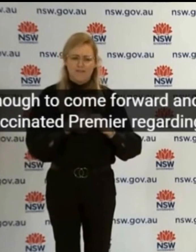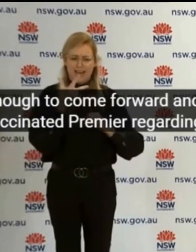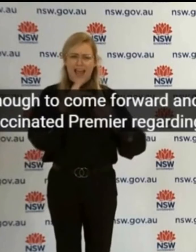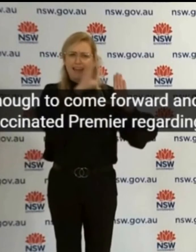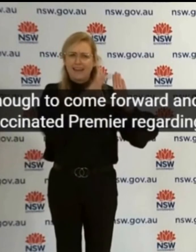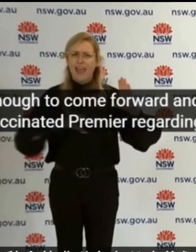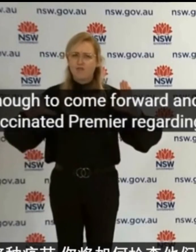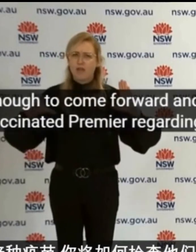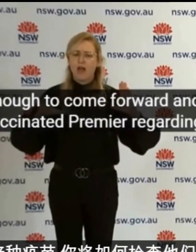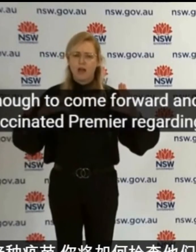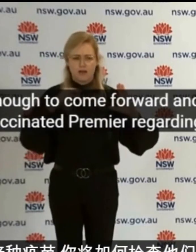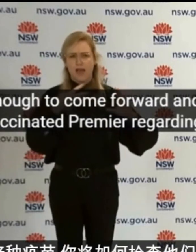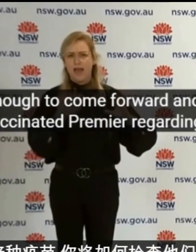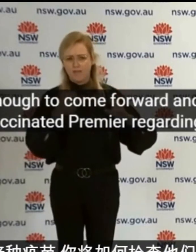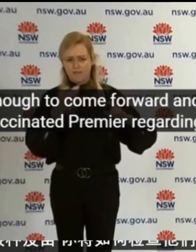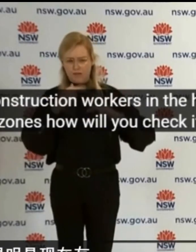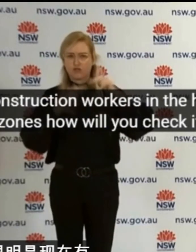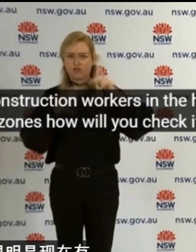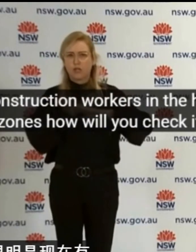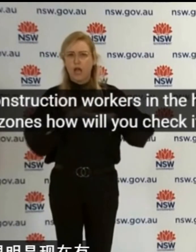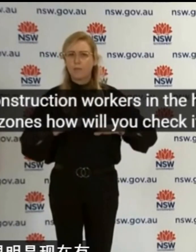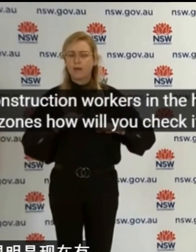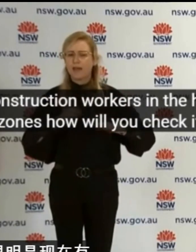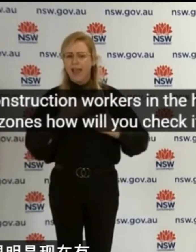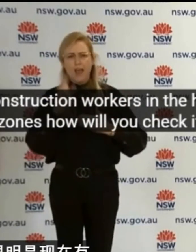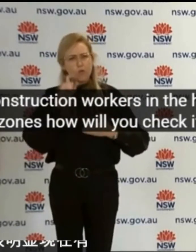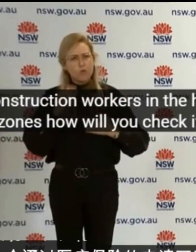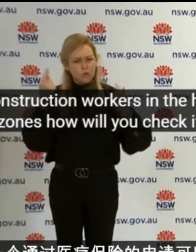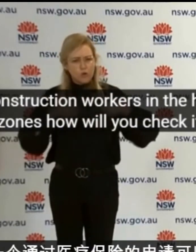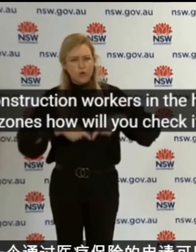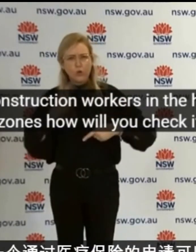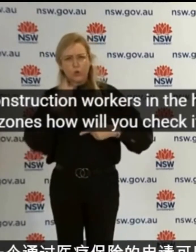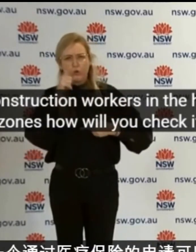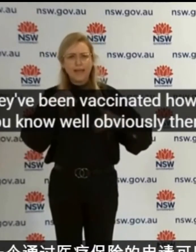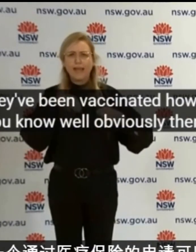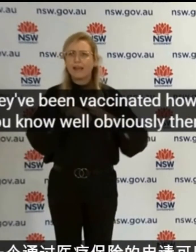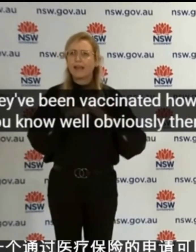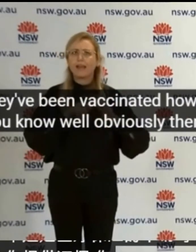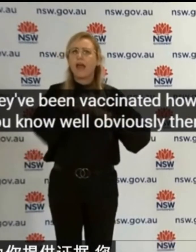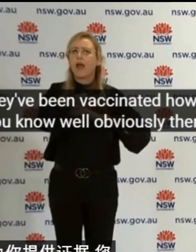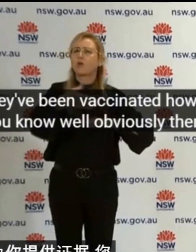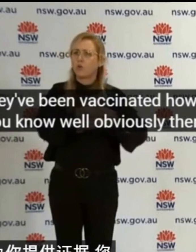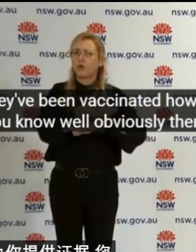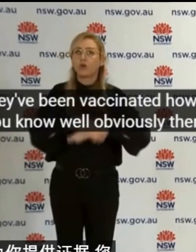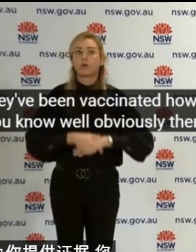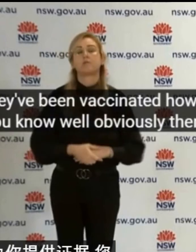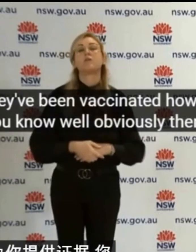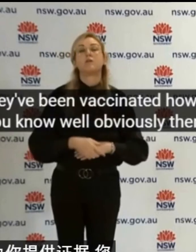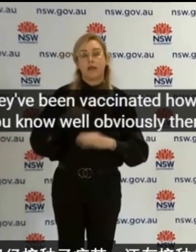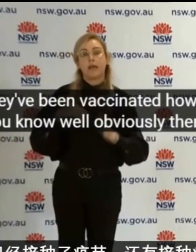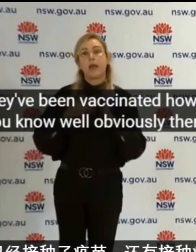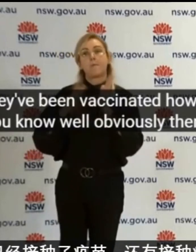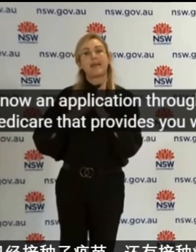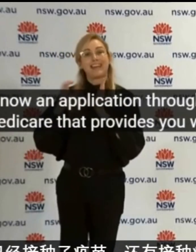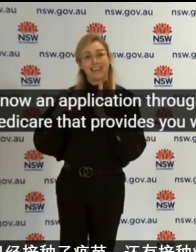will you know? Well, obviously, there is now an application through Medicare that provides you with evidence that you've been vaccinated. There's also proof